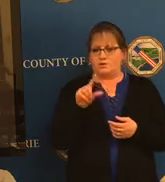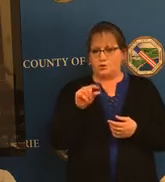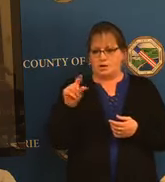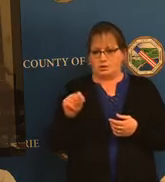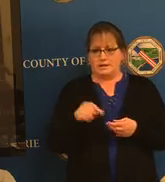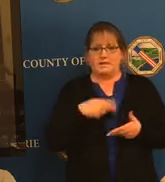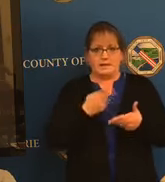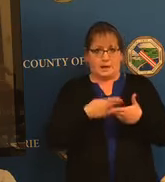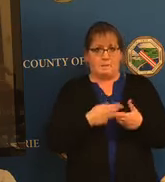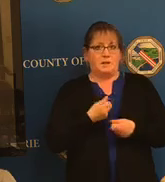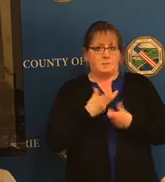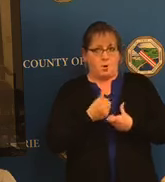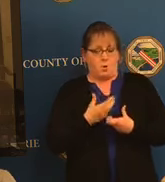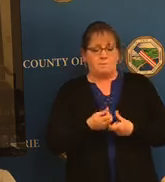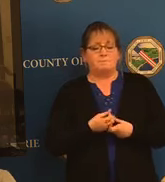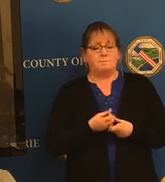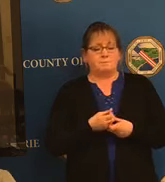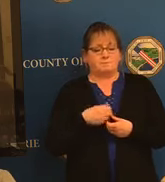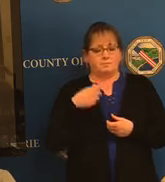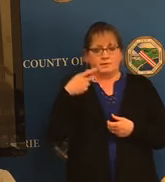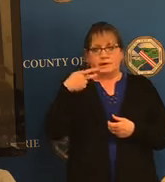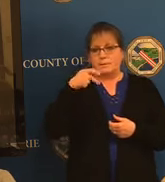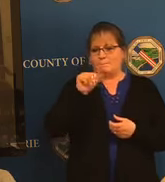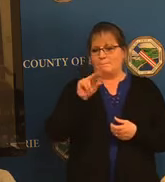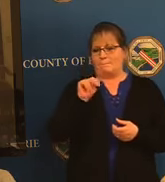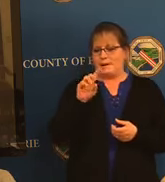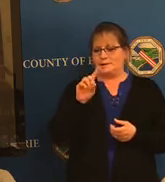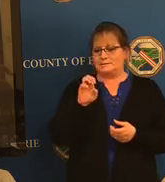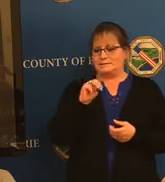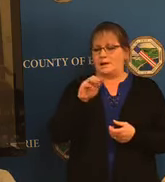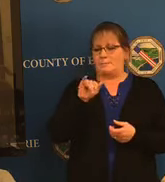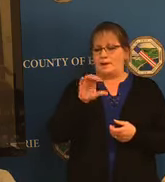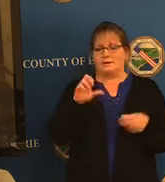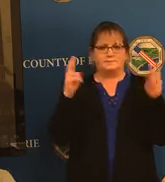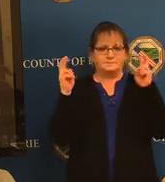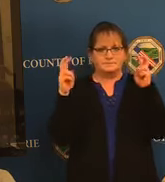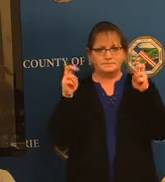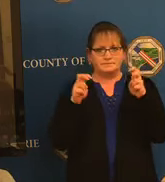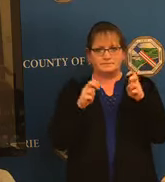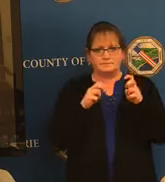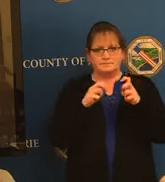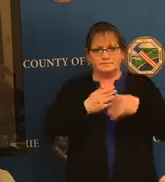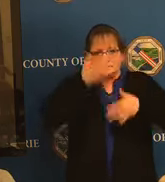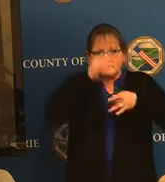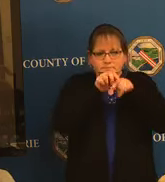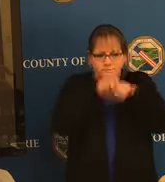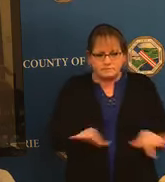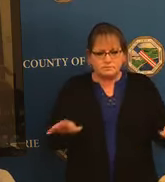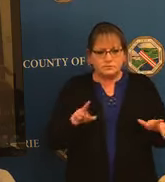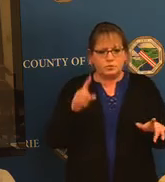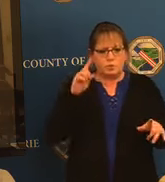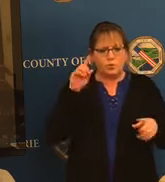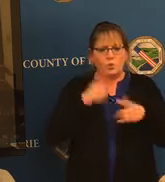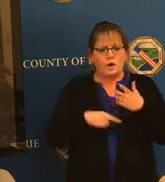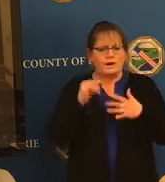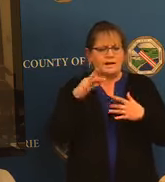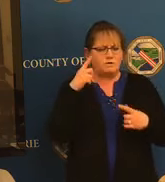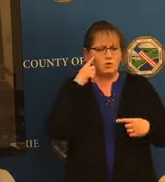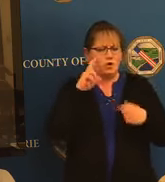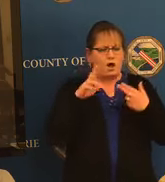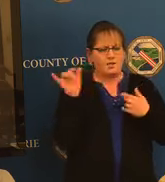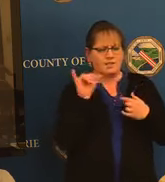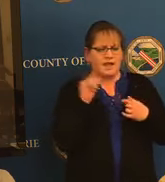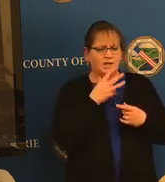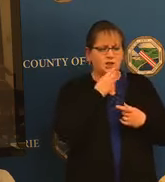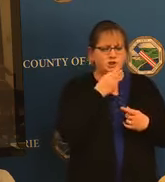of the title of the poem is Pandemic. So, what if you thought of it as the Jews consider the Sabbath,